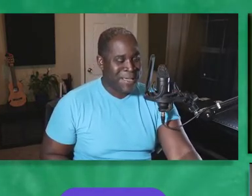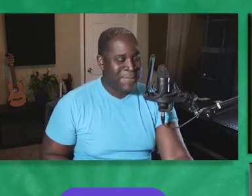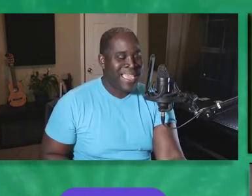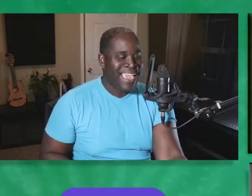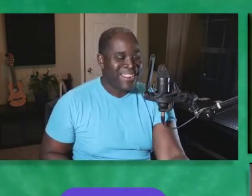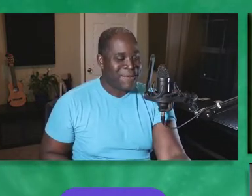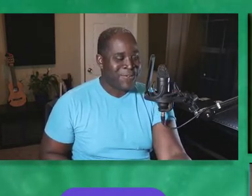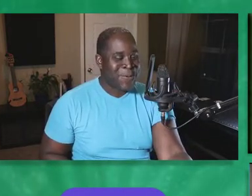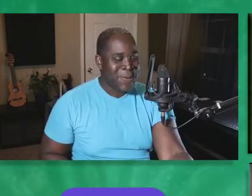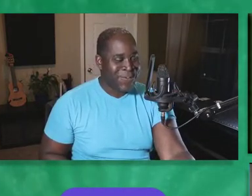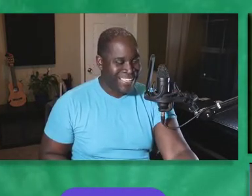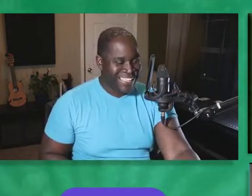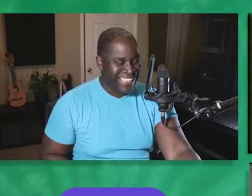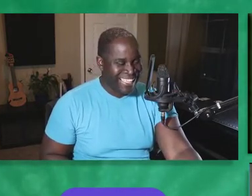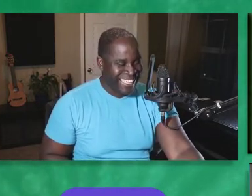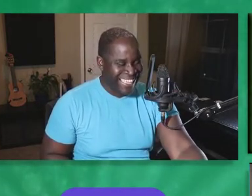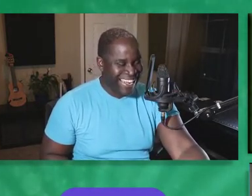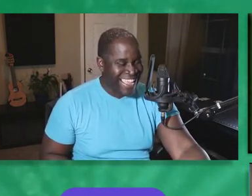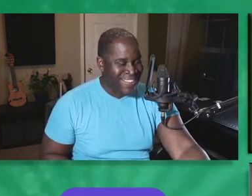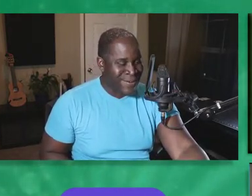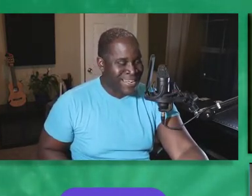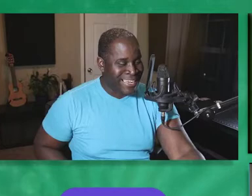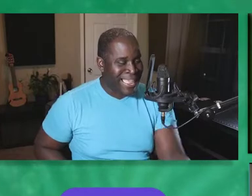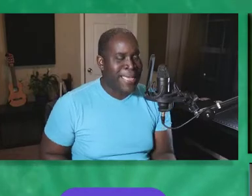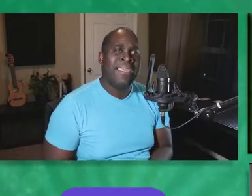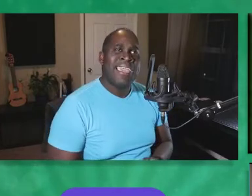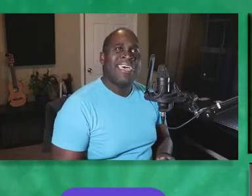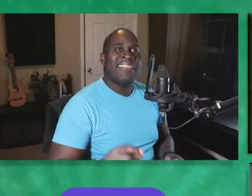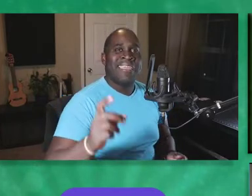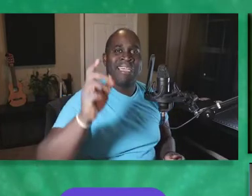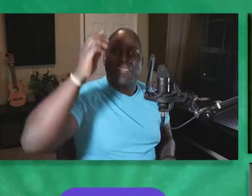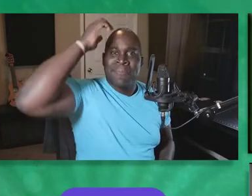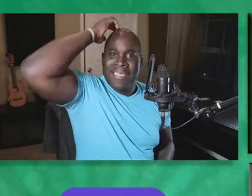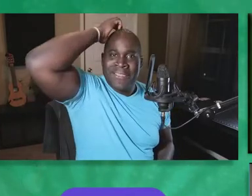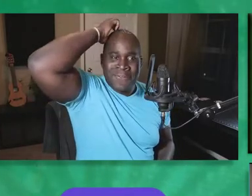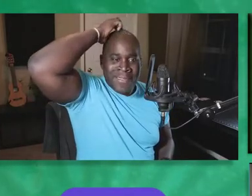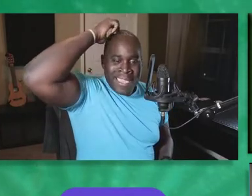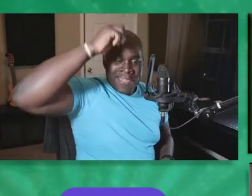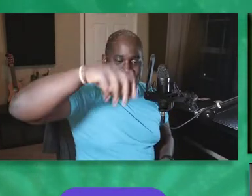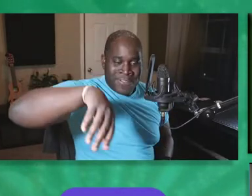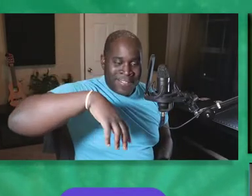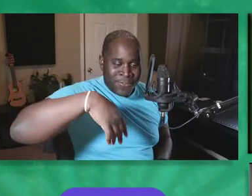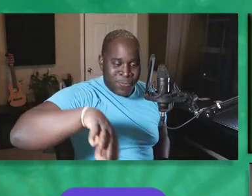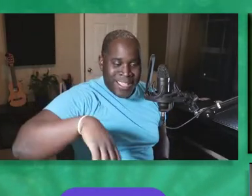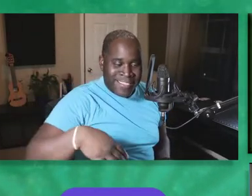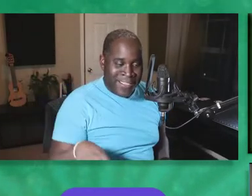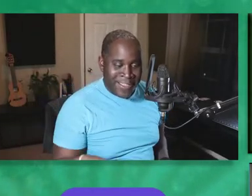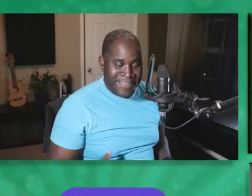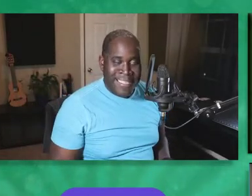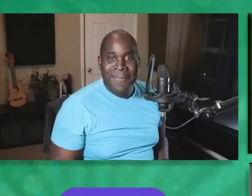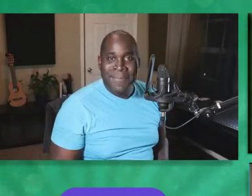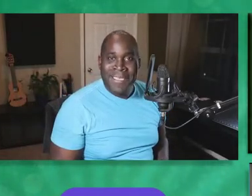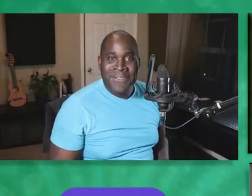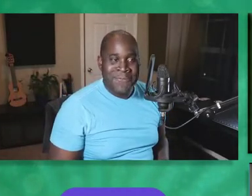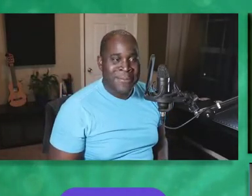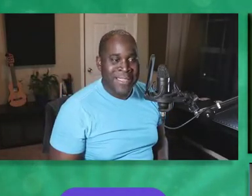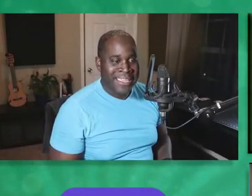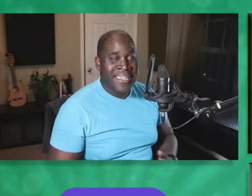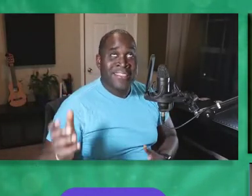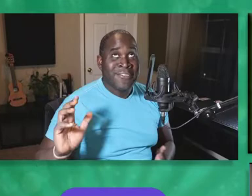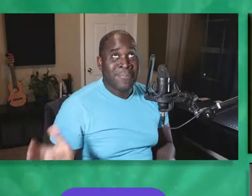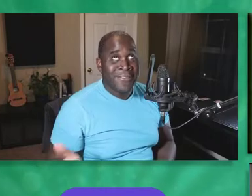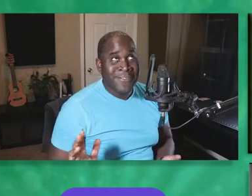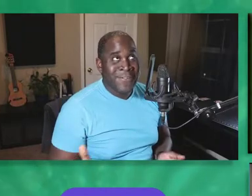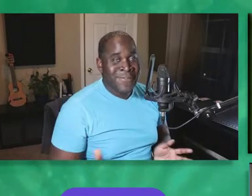and my mom, and it was cool, and I enjoyed it a lot. And I think I got the meatloaf, and there was, like, this red sauce on top of the meatloaf, and I'm